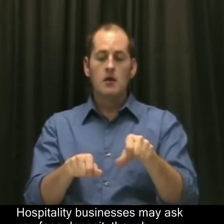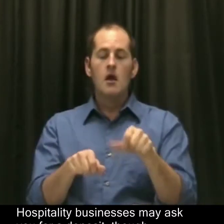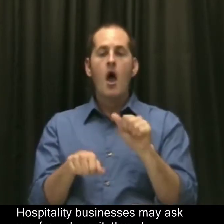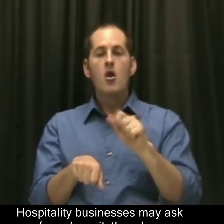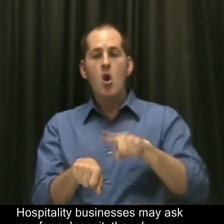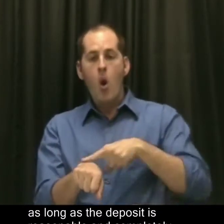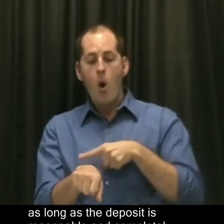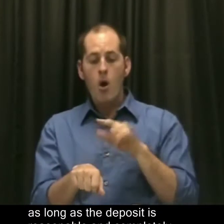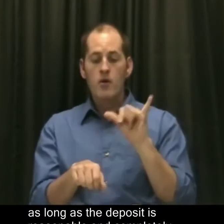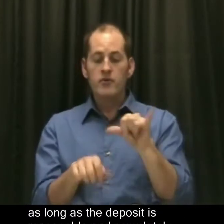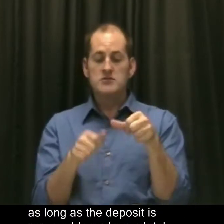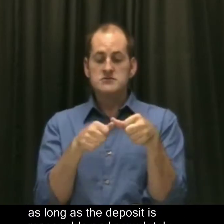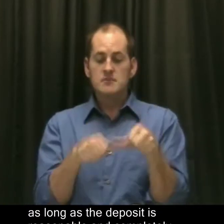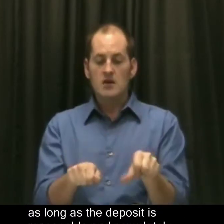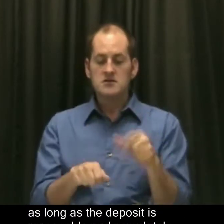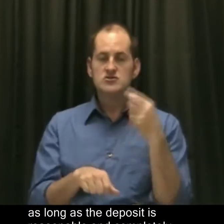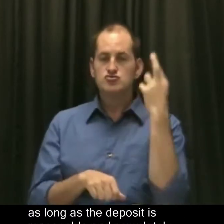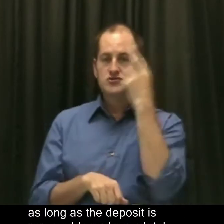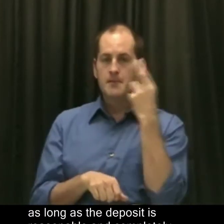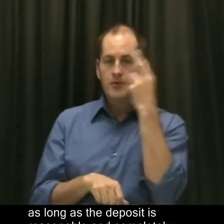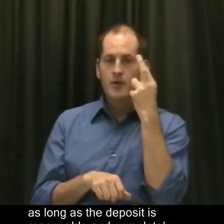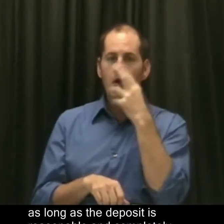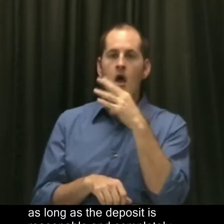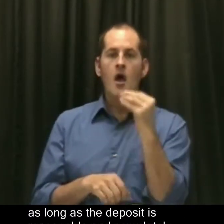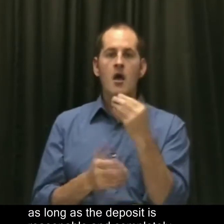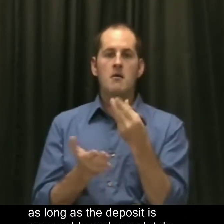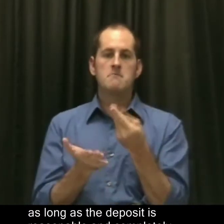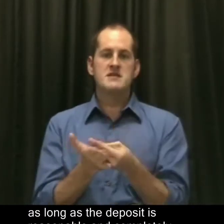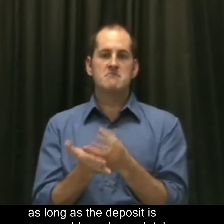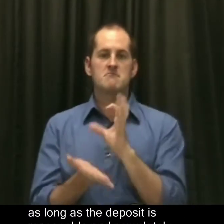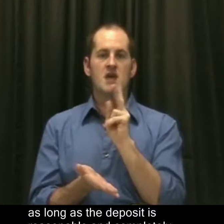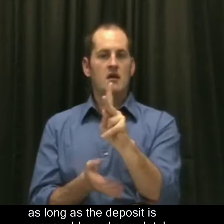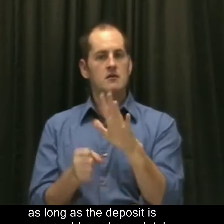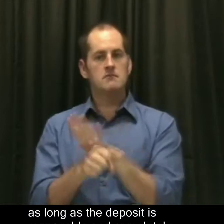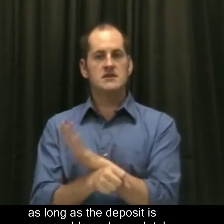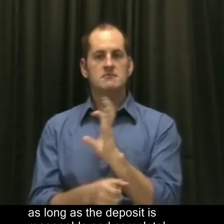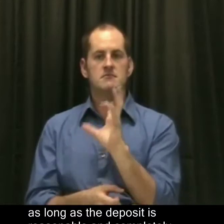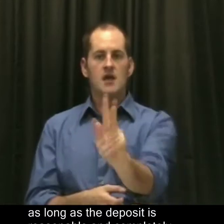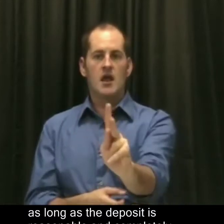though, as long as the deposit is reasonable and completely refundable.